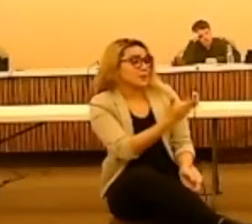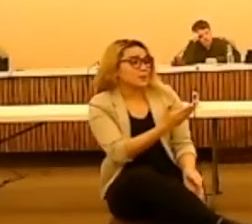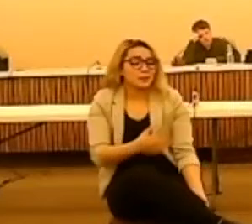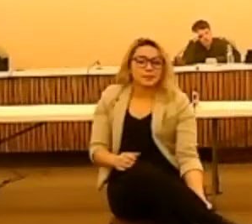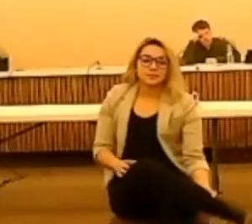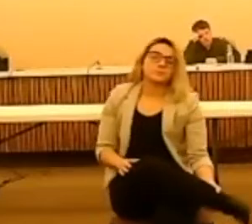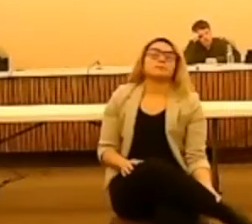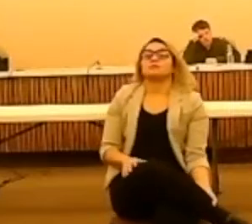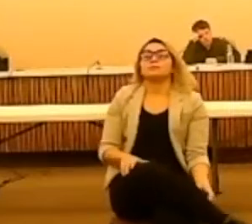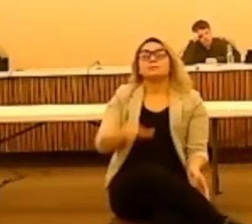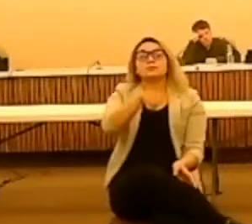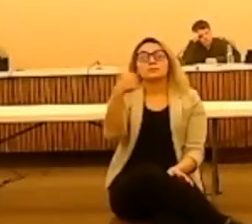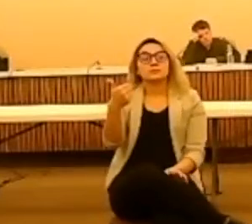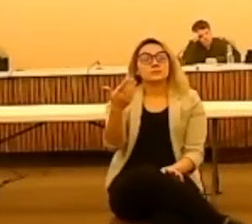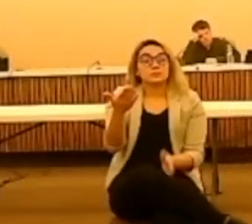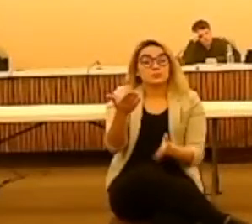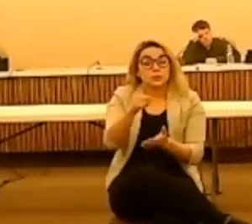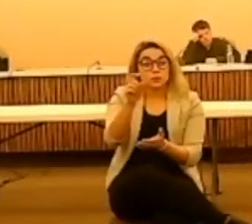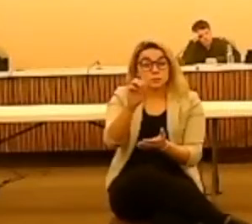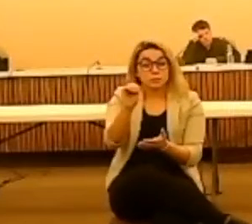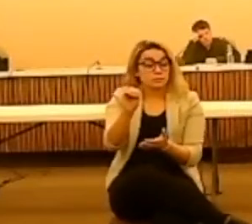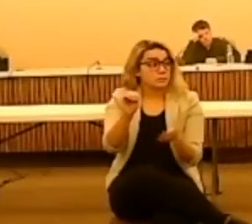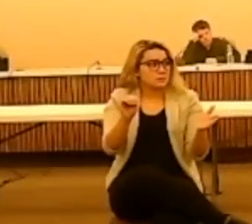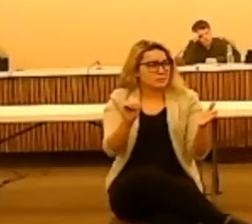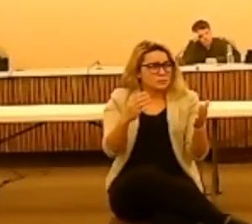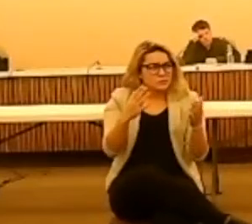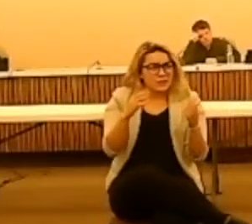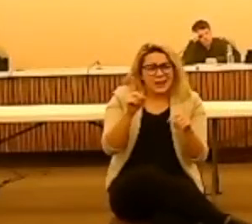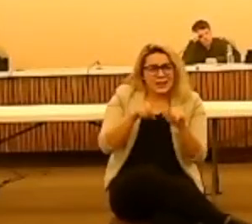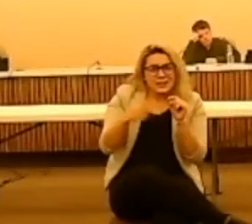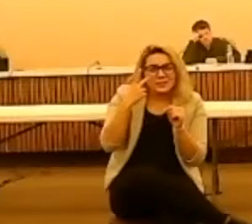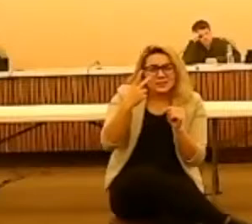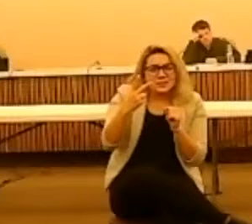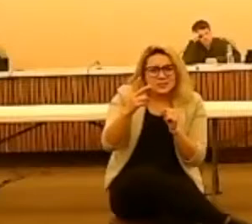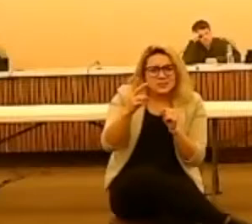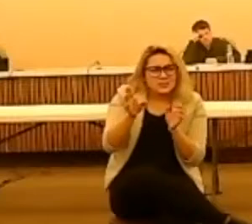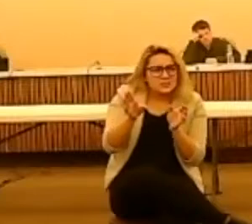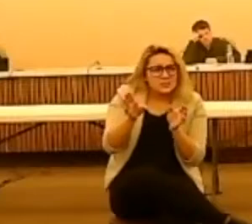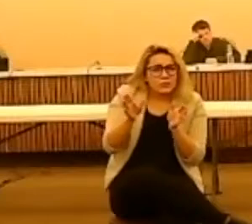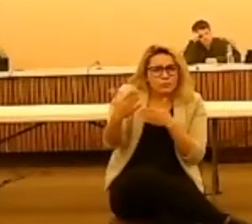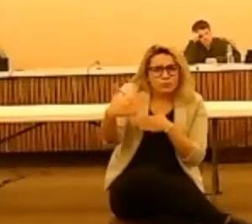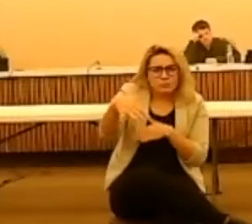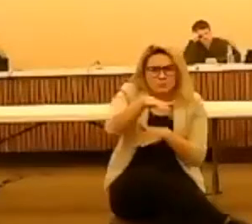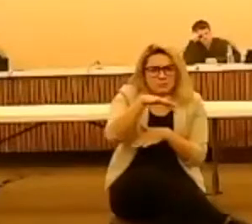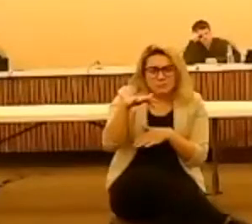Anyone else? I can't see the room. Are you still on virtual, folks?